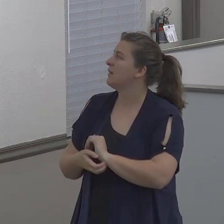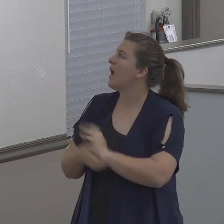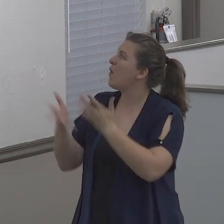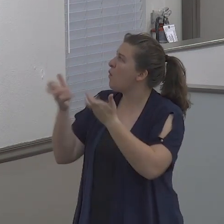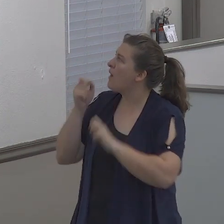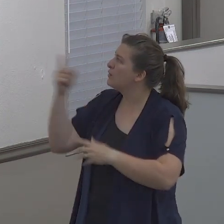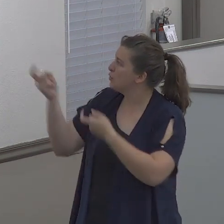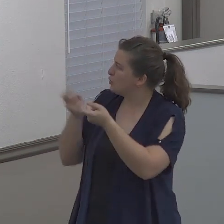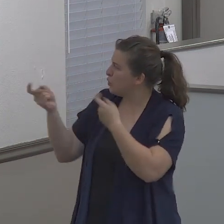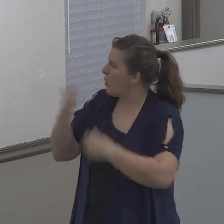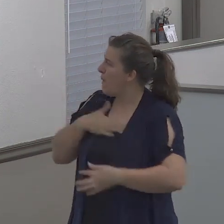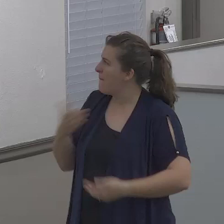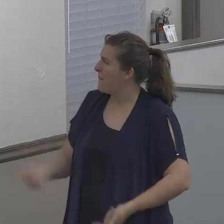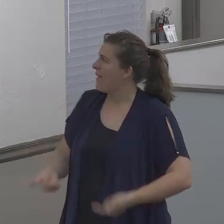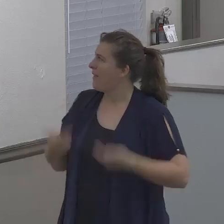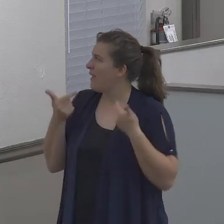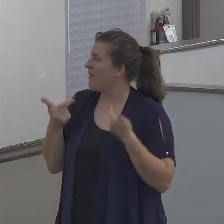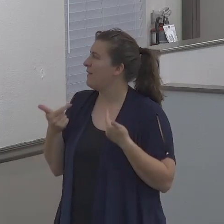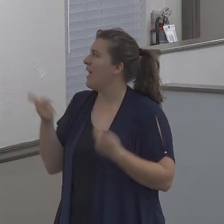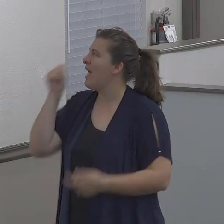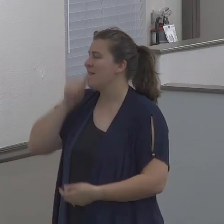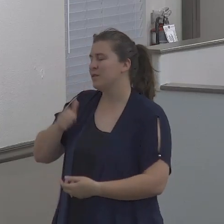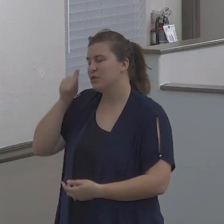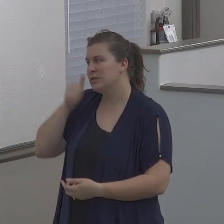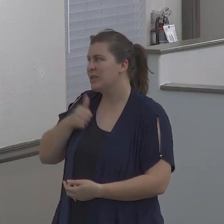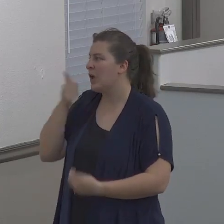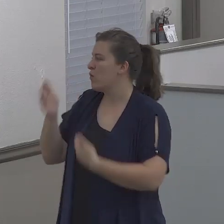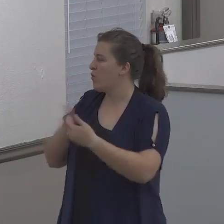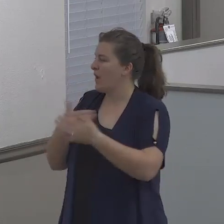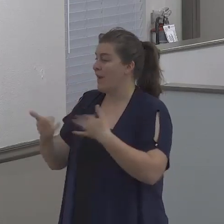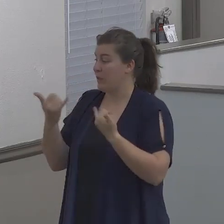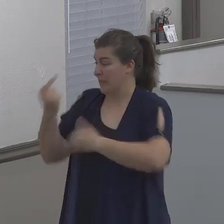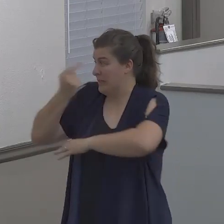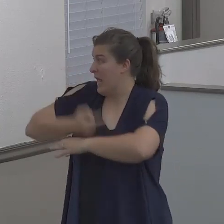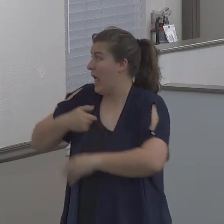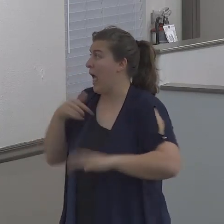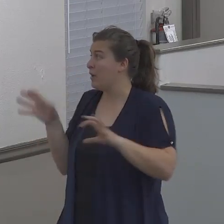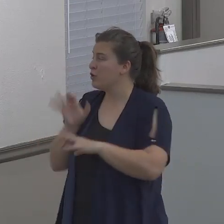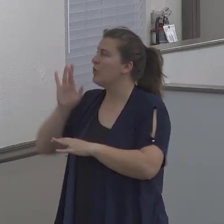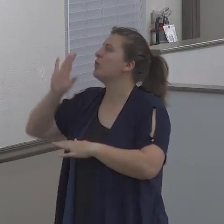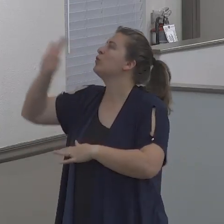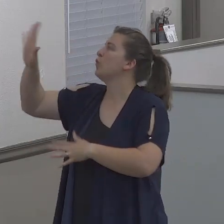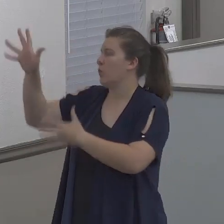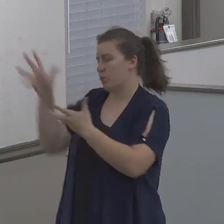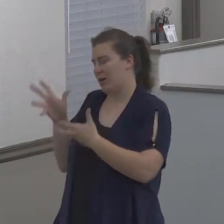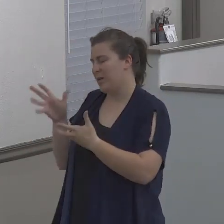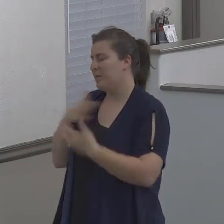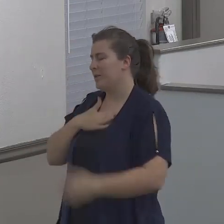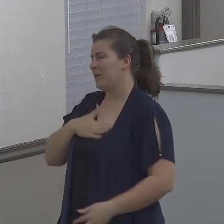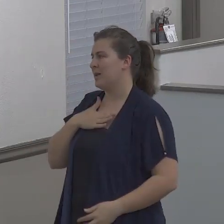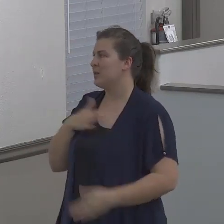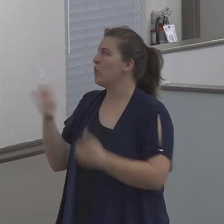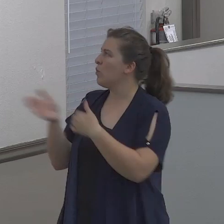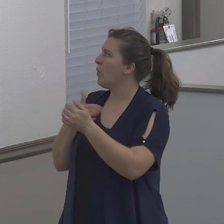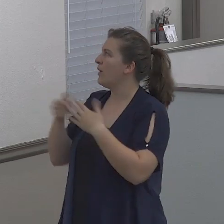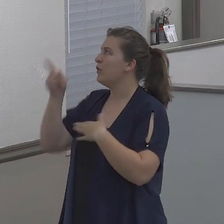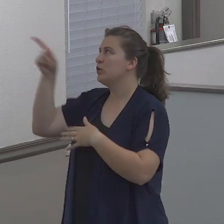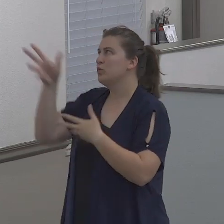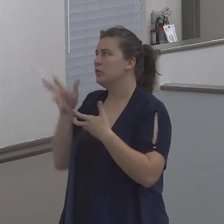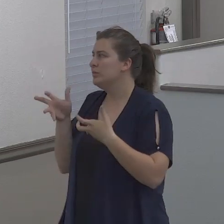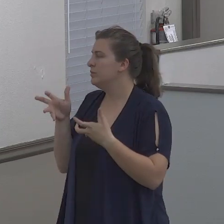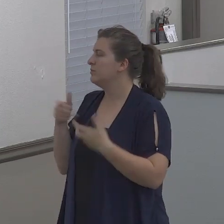day. I want you to be in control of my day. I want whatever I do in this day to be your